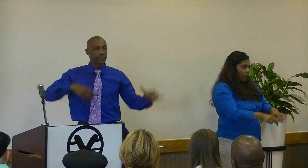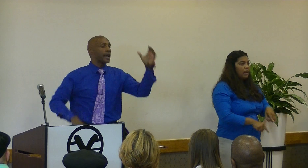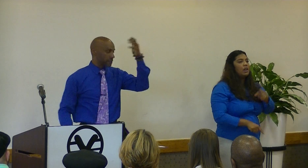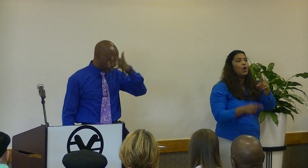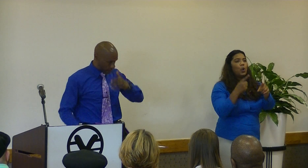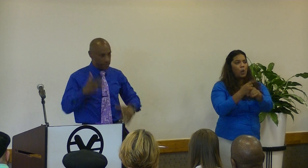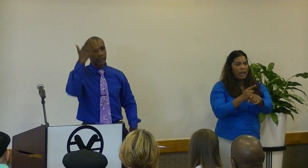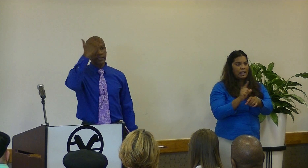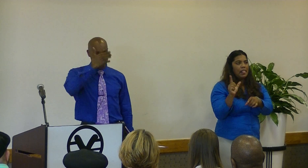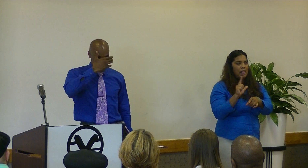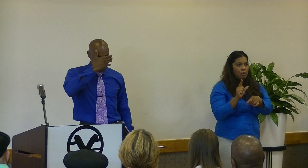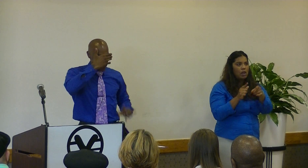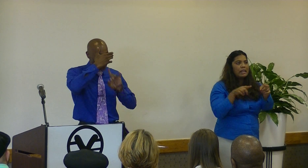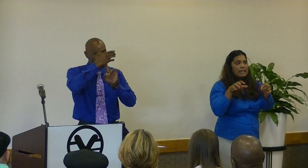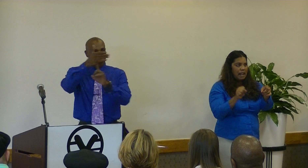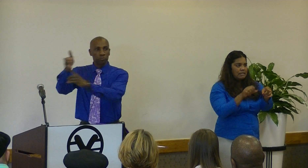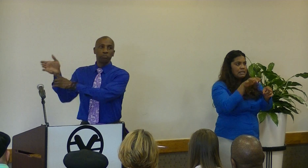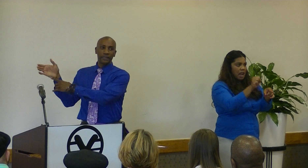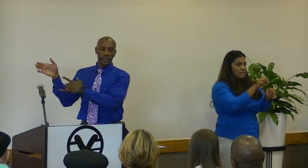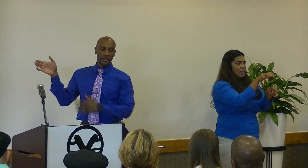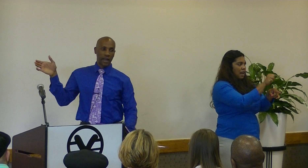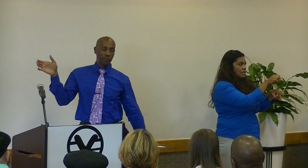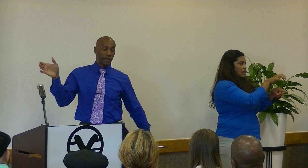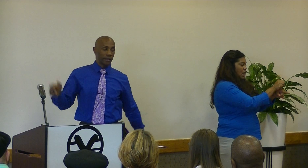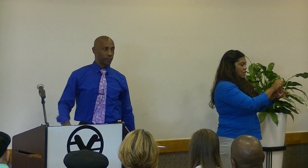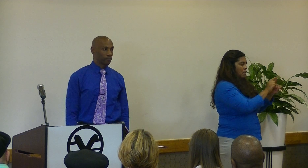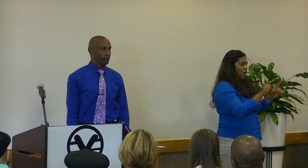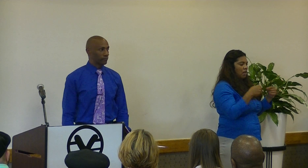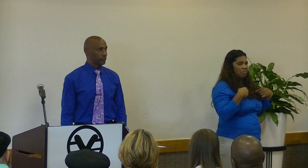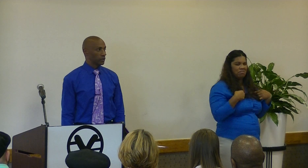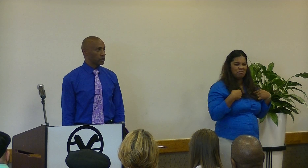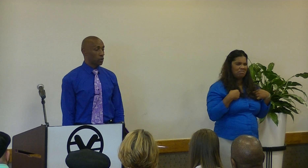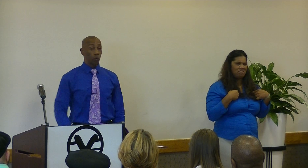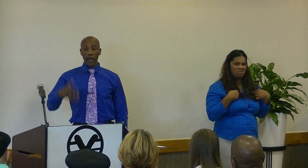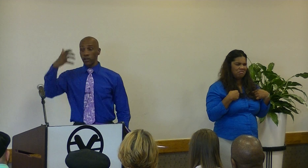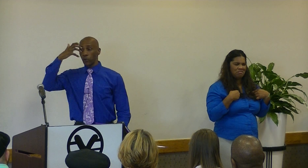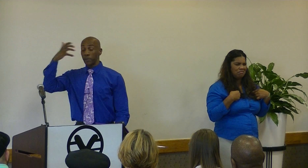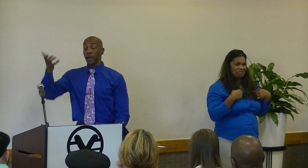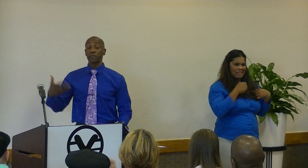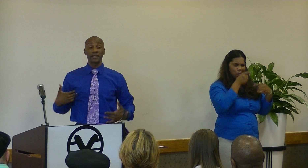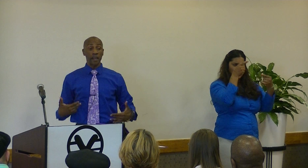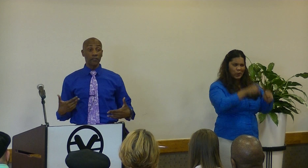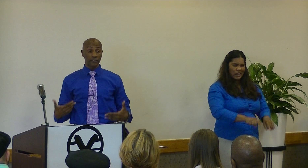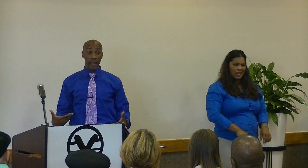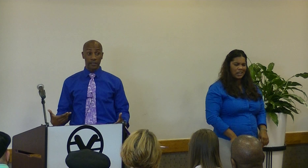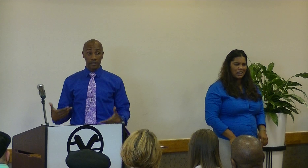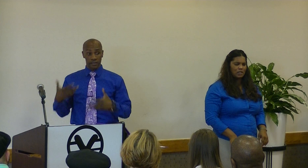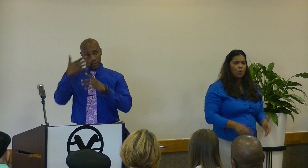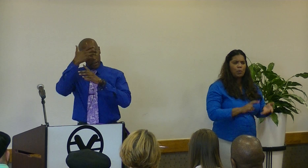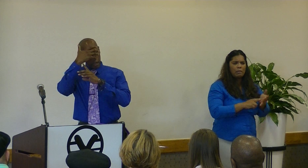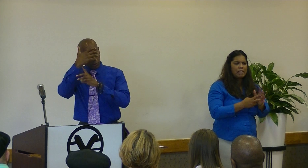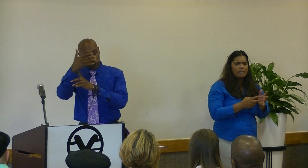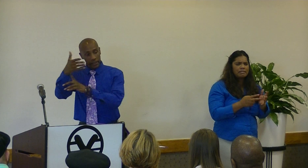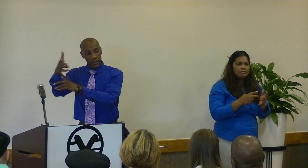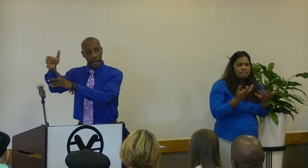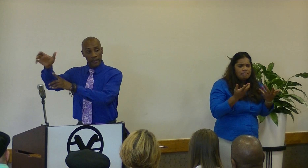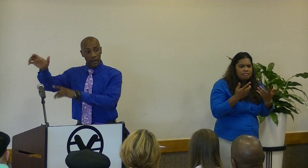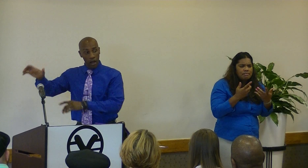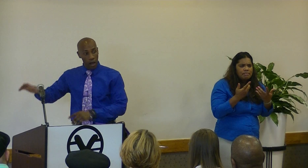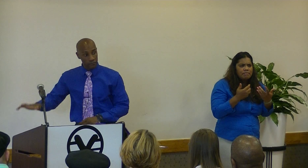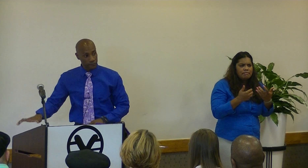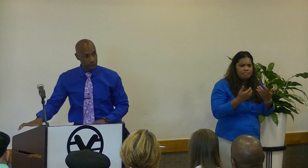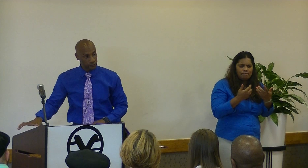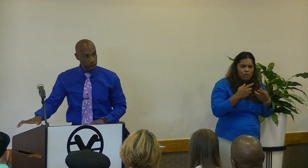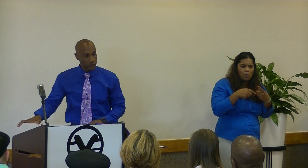Yes, that. But that's not me. So when do we become selfless and be willing to take